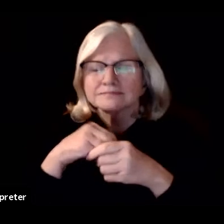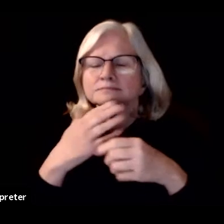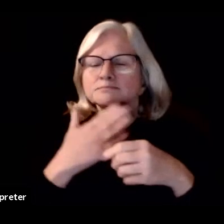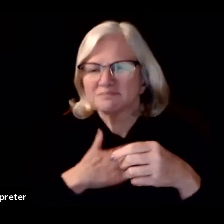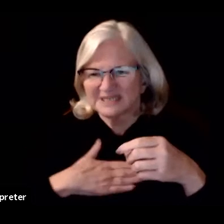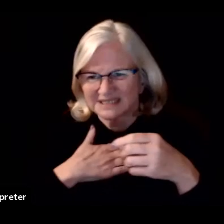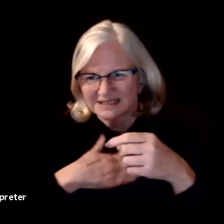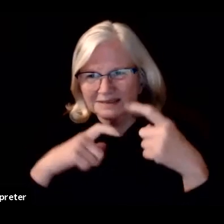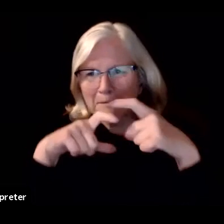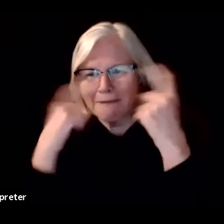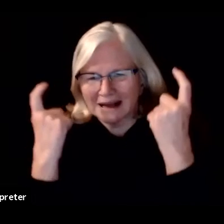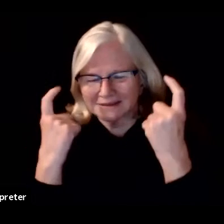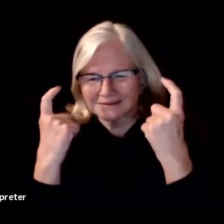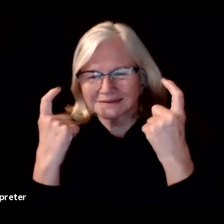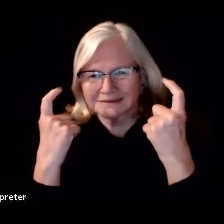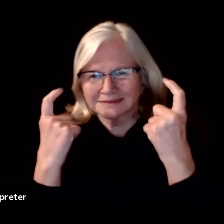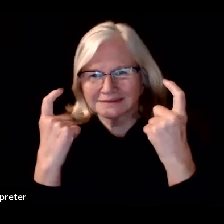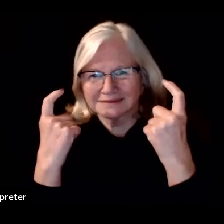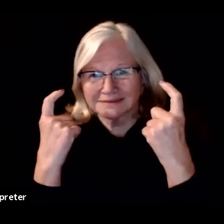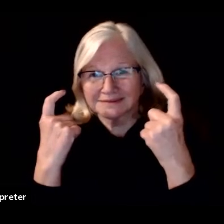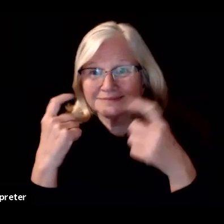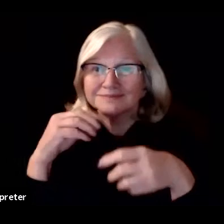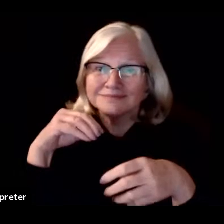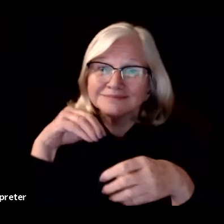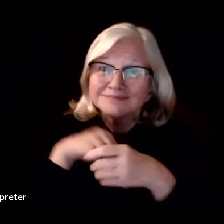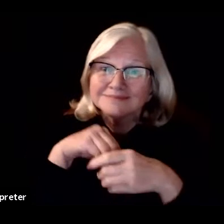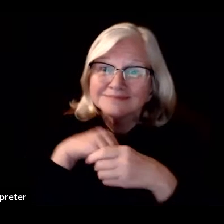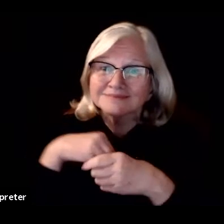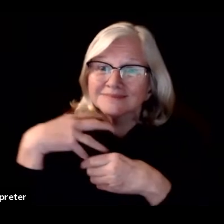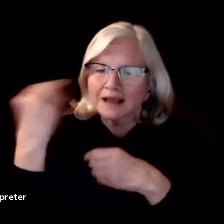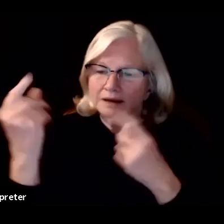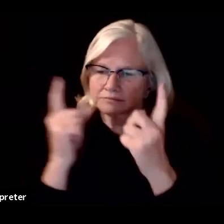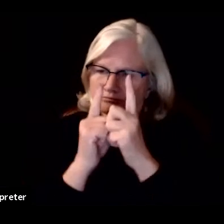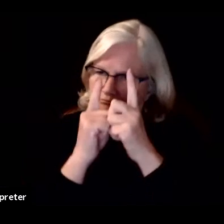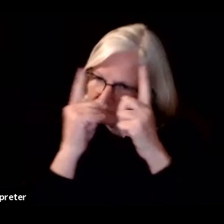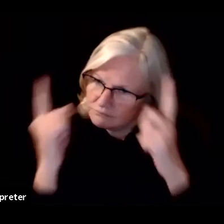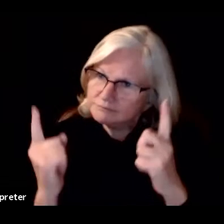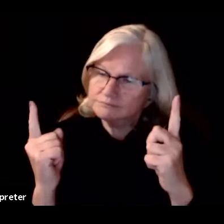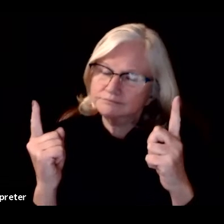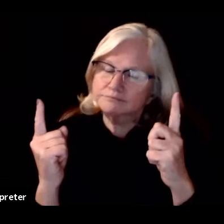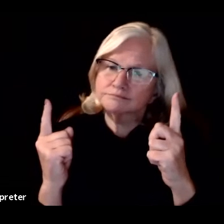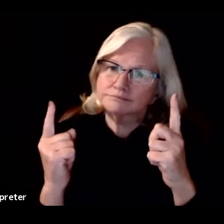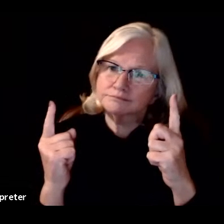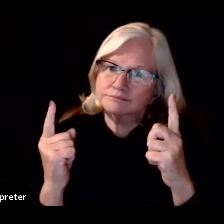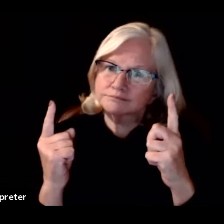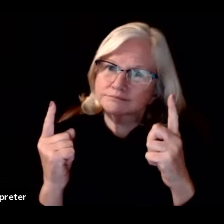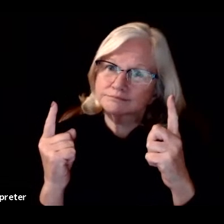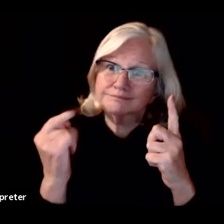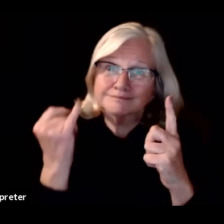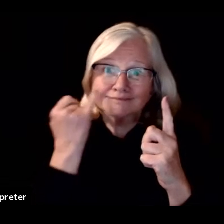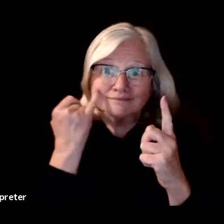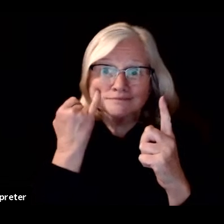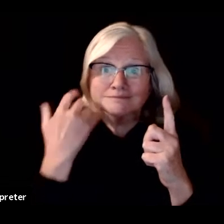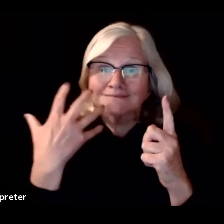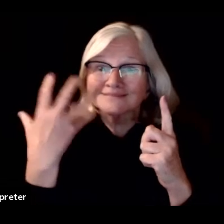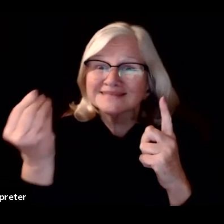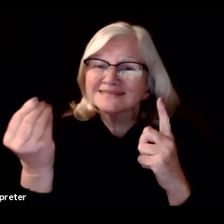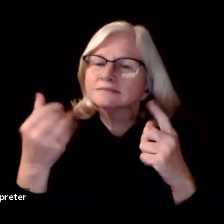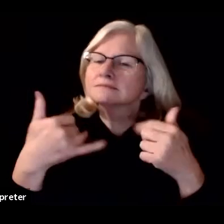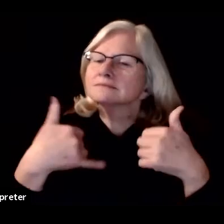your mask on when you're outside as well. And if you're feeling under the weather, please stay